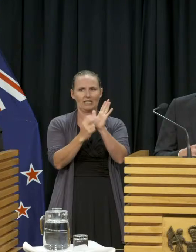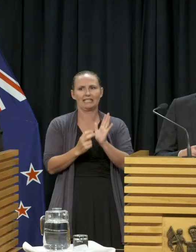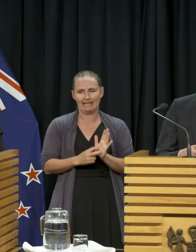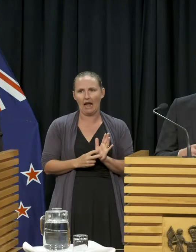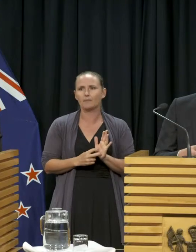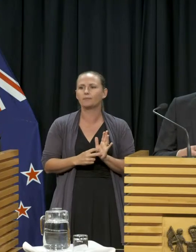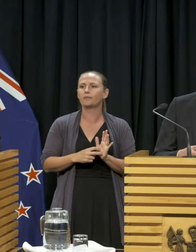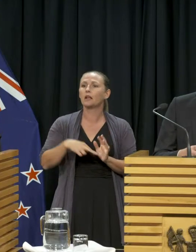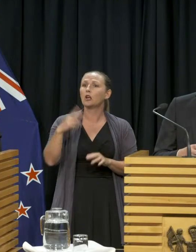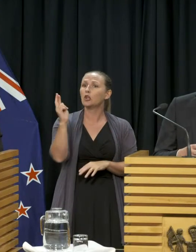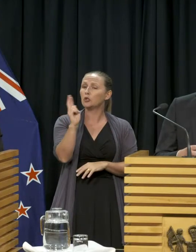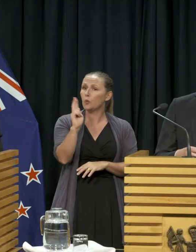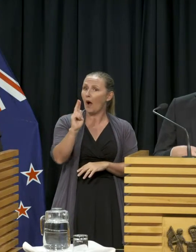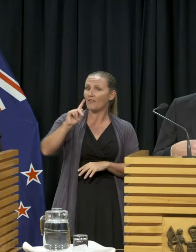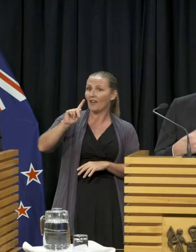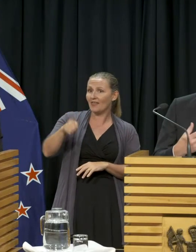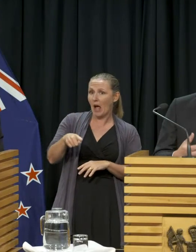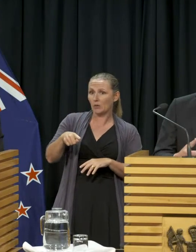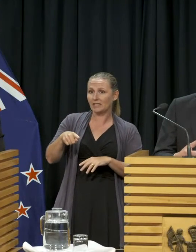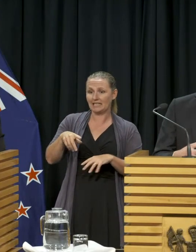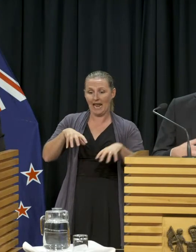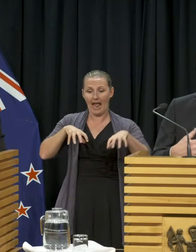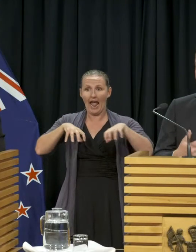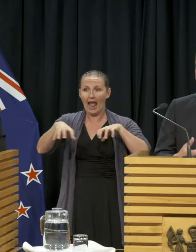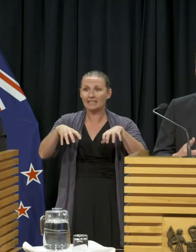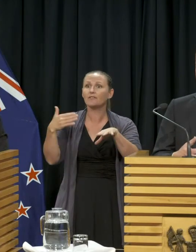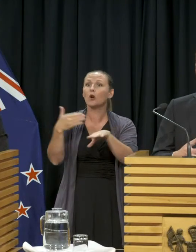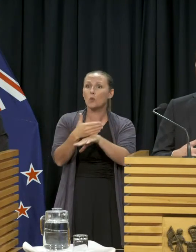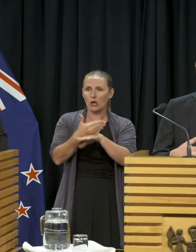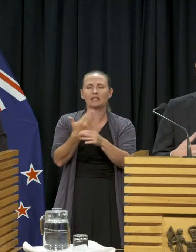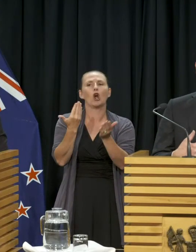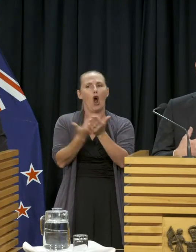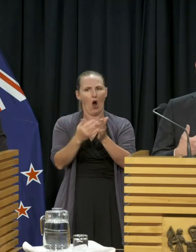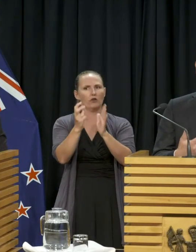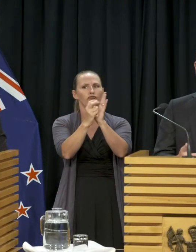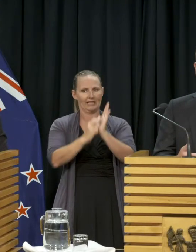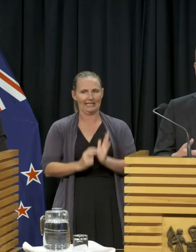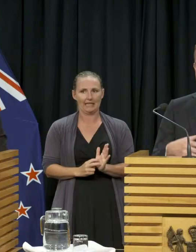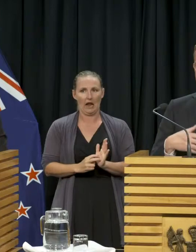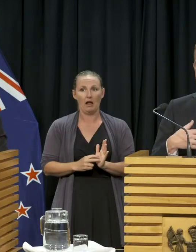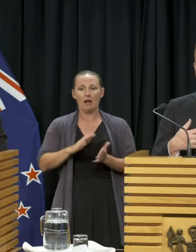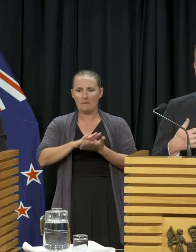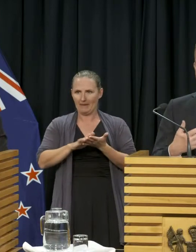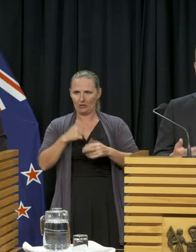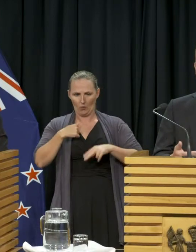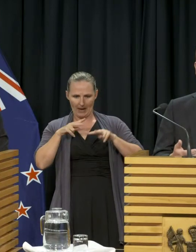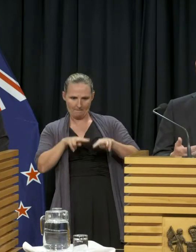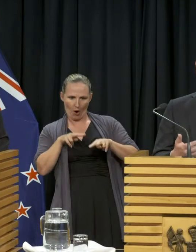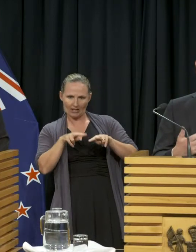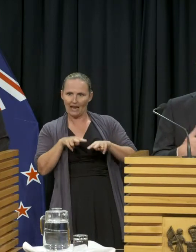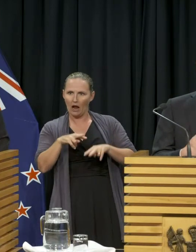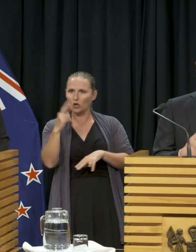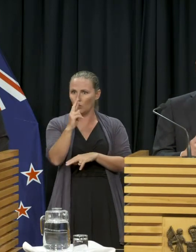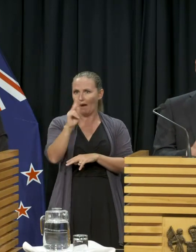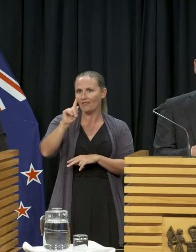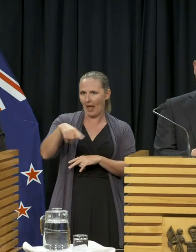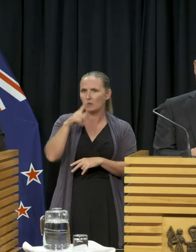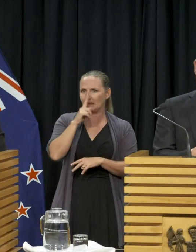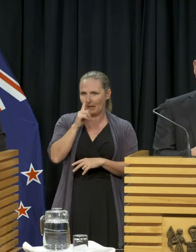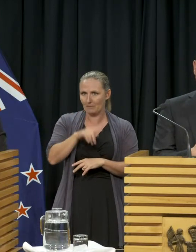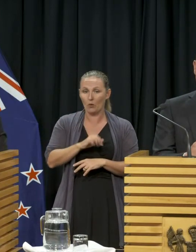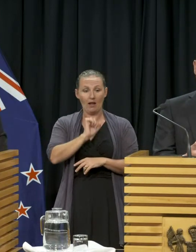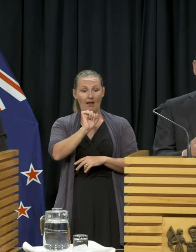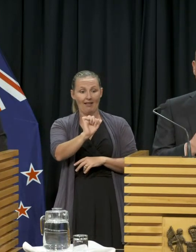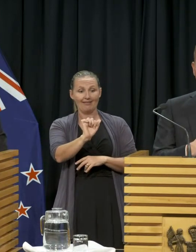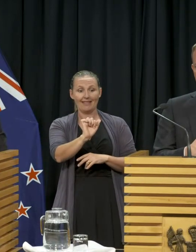active border workers are on the register, which means we're monitoring those 12,000 people. They are being tested. Their test results are automatically linked back